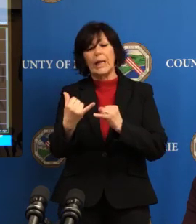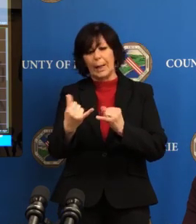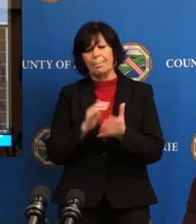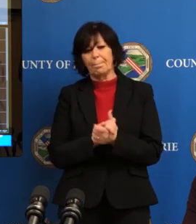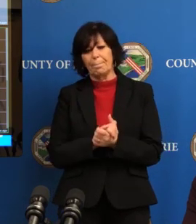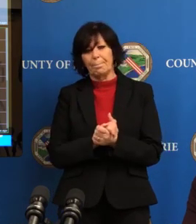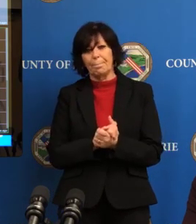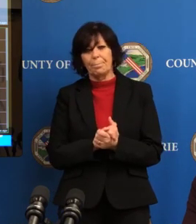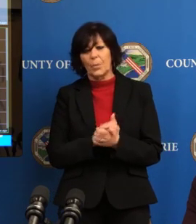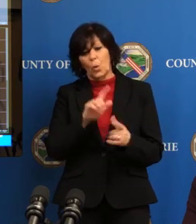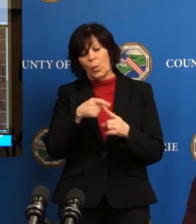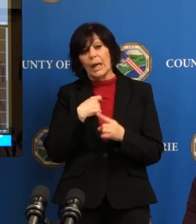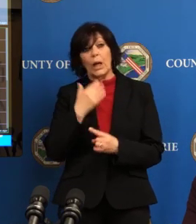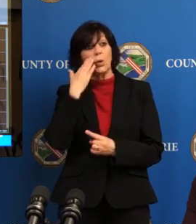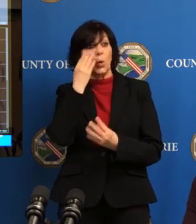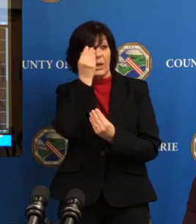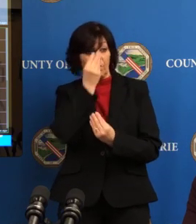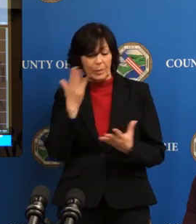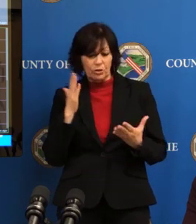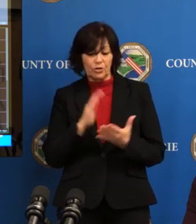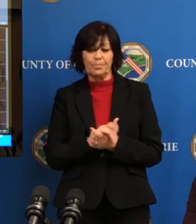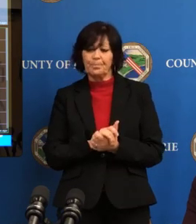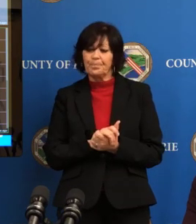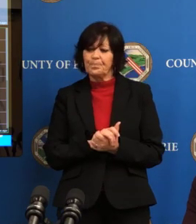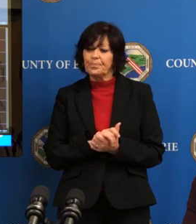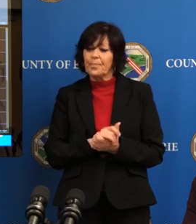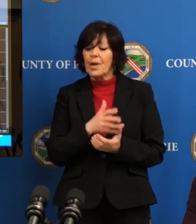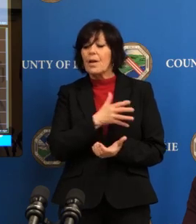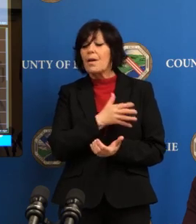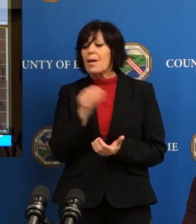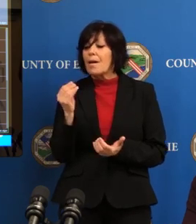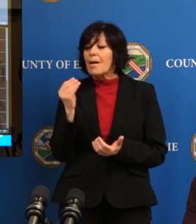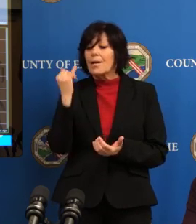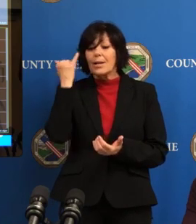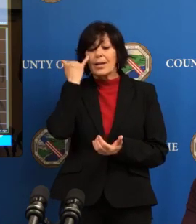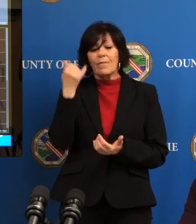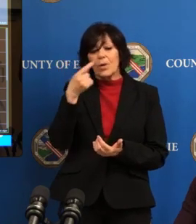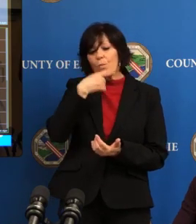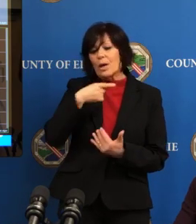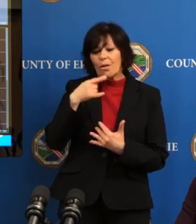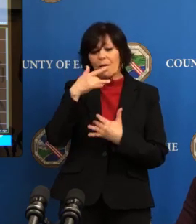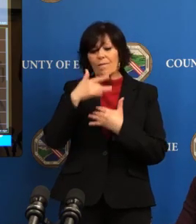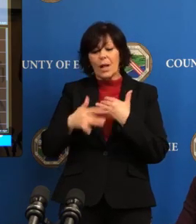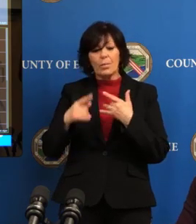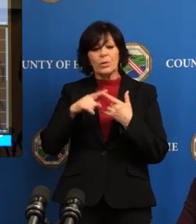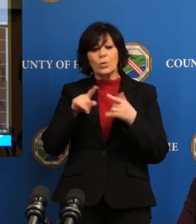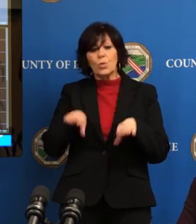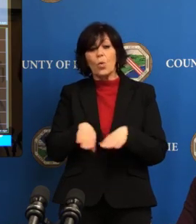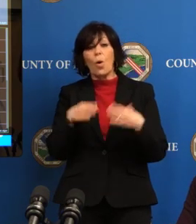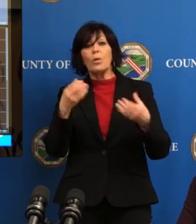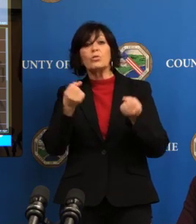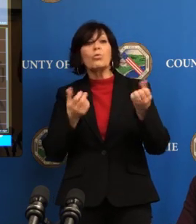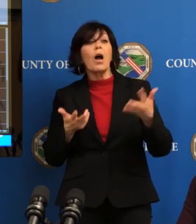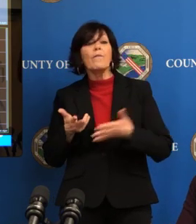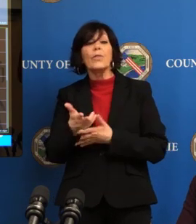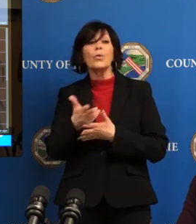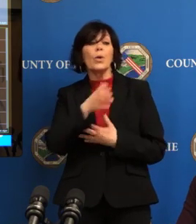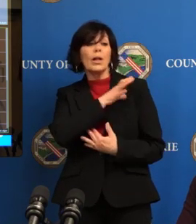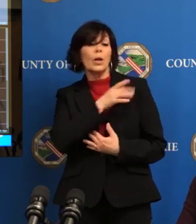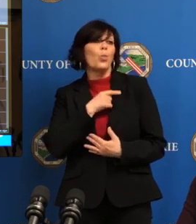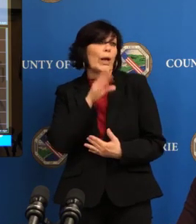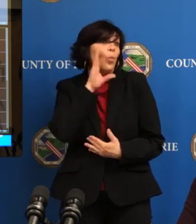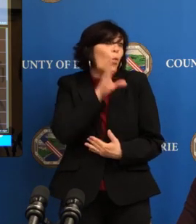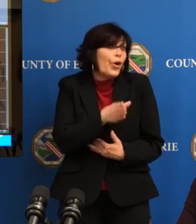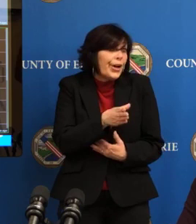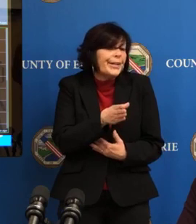we get that information from the Department of Health. And if we are available to reopen the drive-through clinic, which we previously had, we would reopen